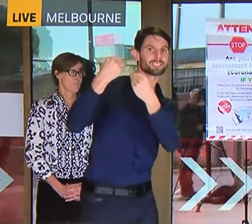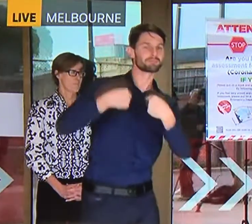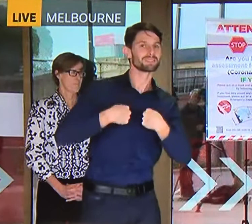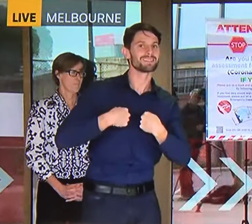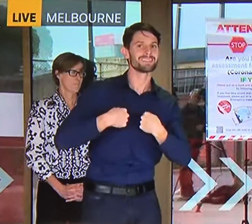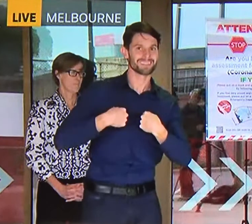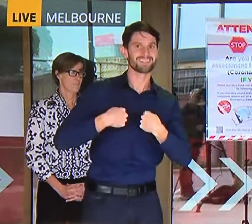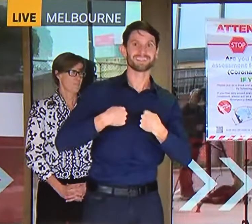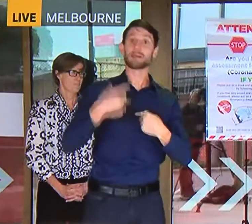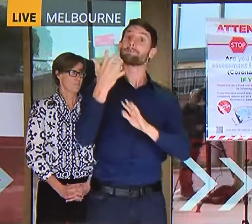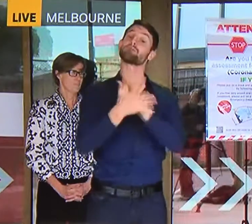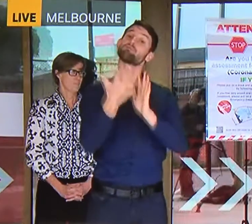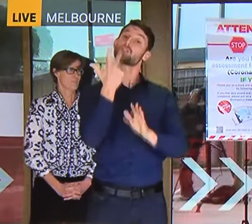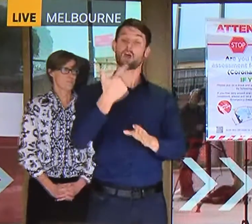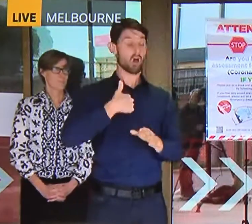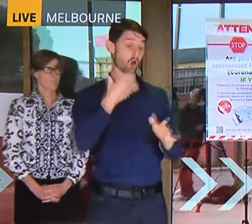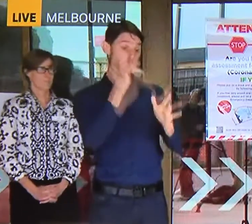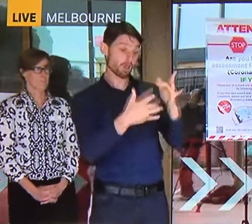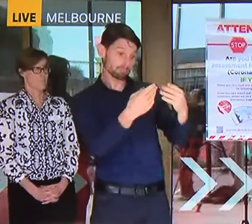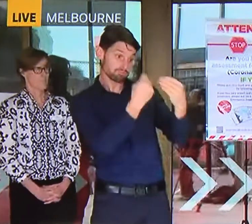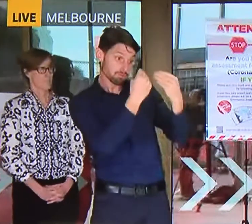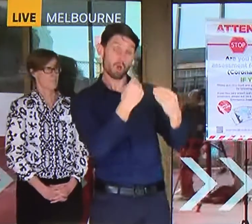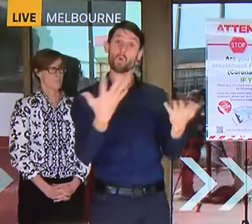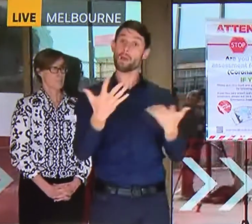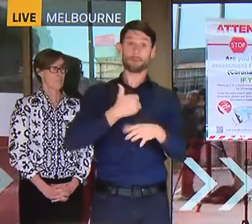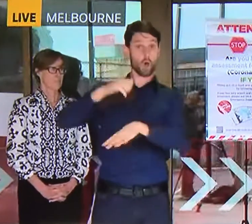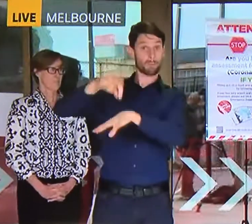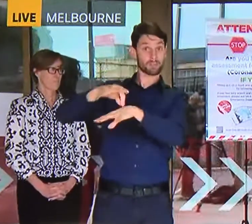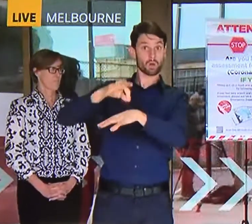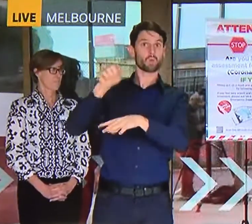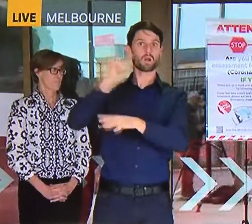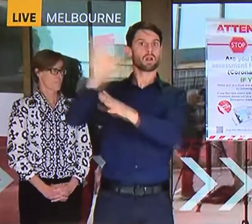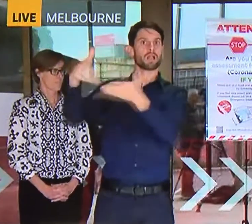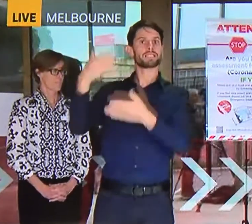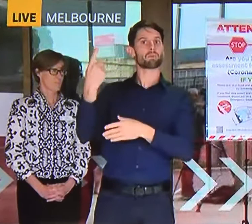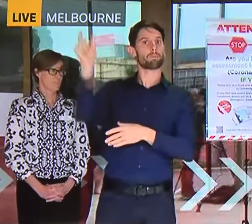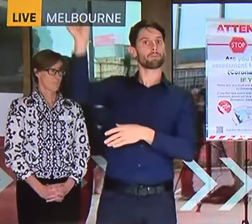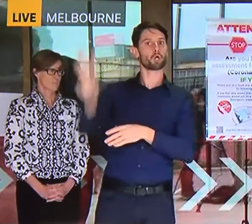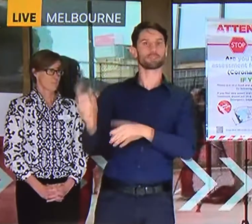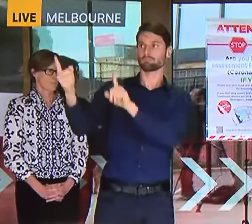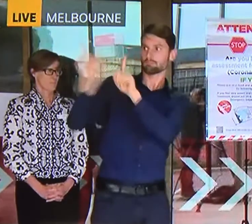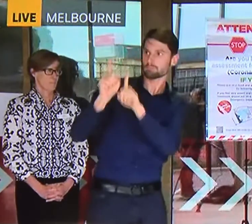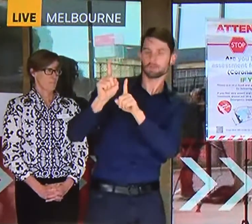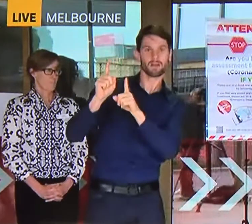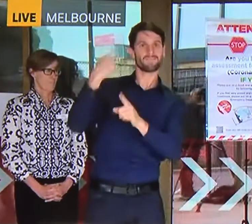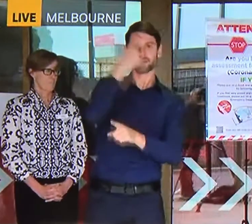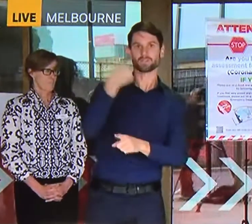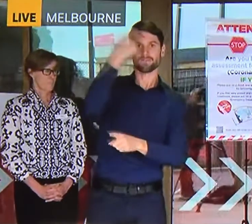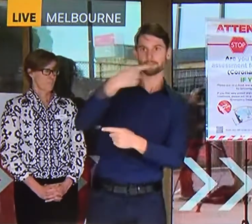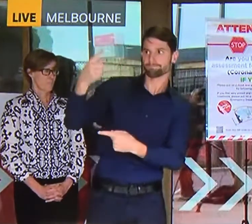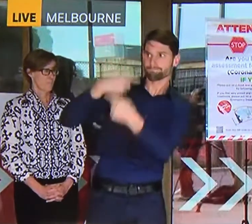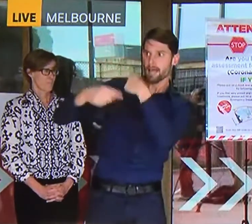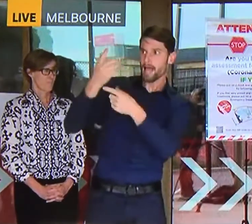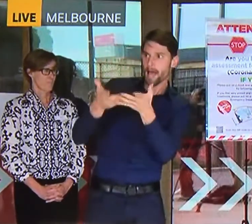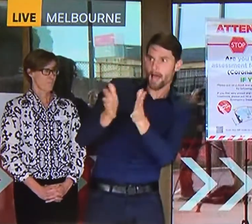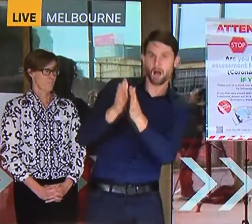can then be introduced to the intricacies of that within the hospital setting. This course will be up